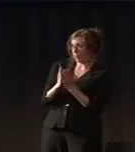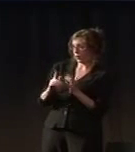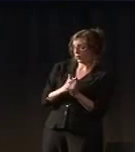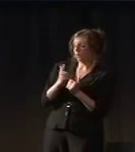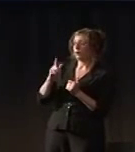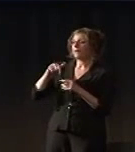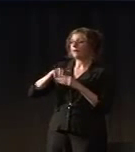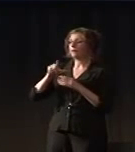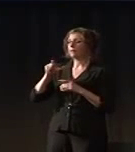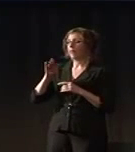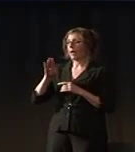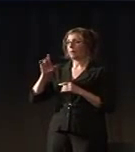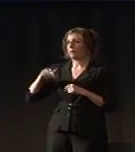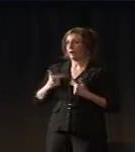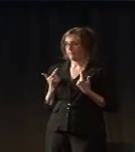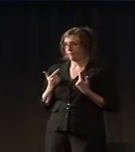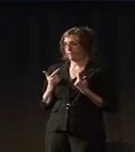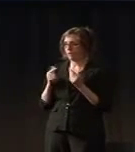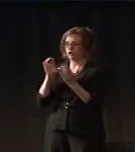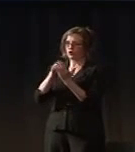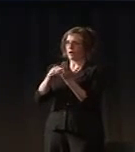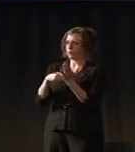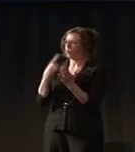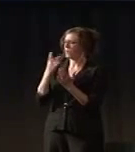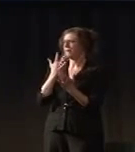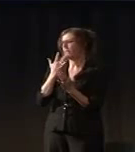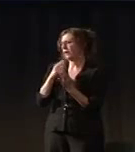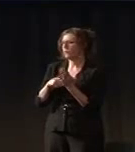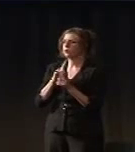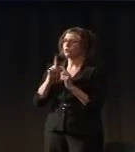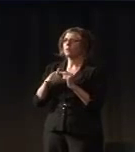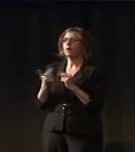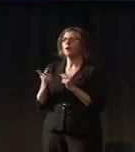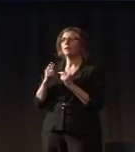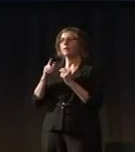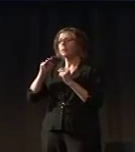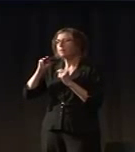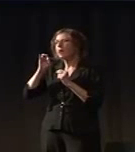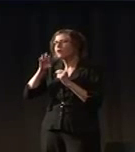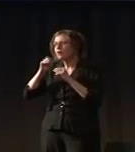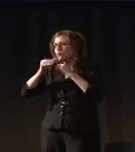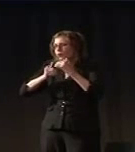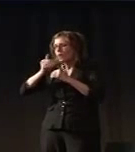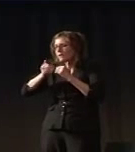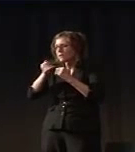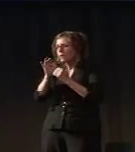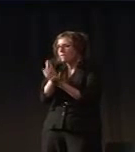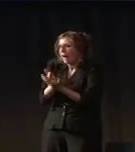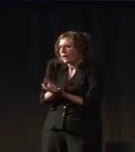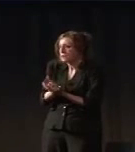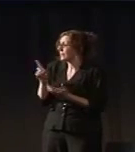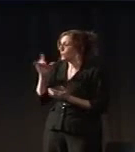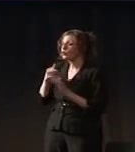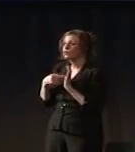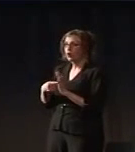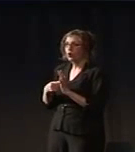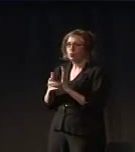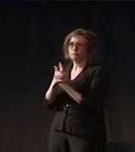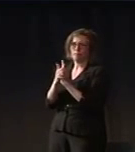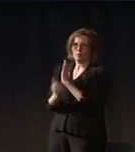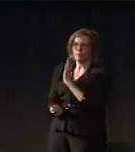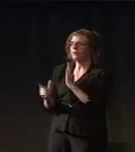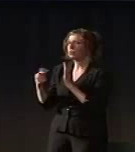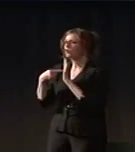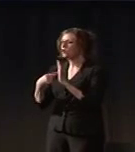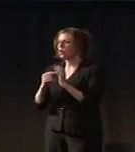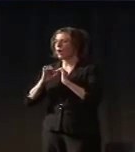called The Microprocessing of Facts. And what Latour and Woolgard do with great skill is show the progressive